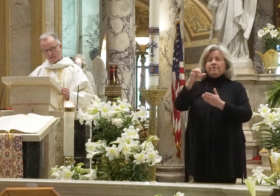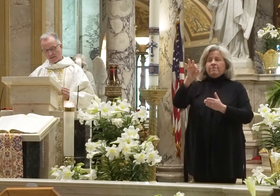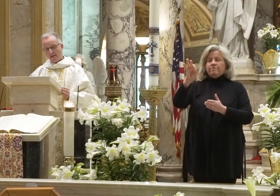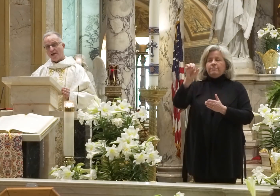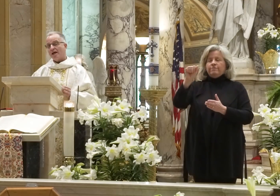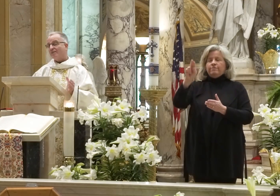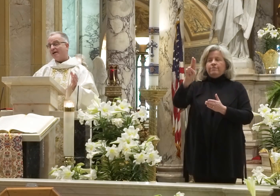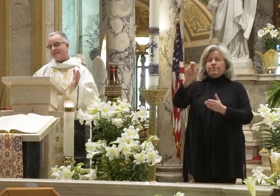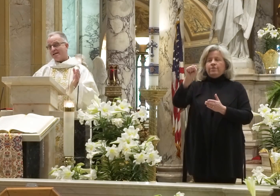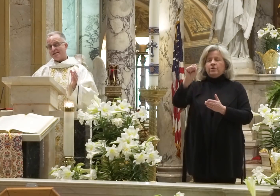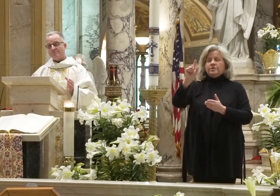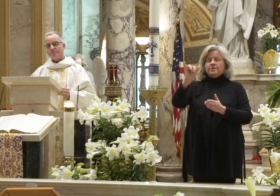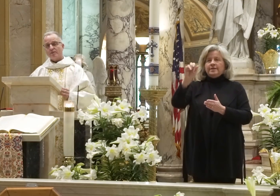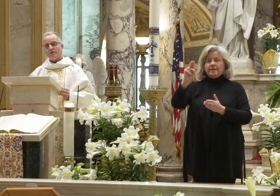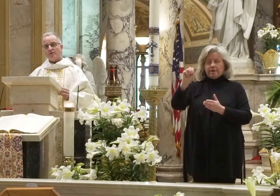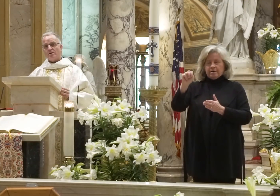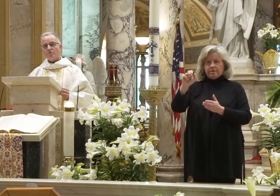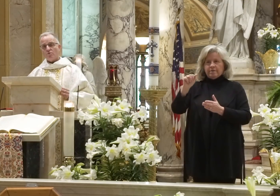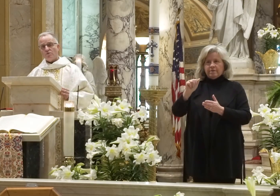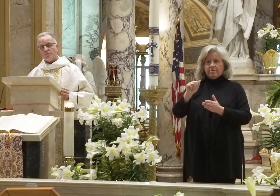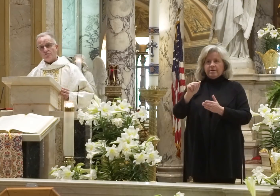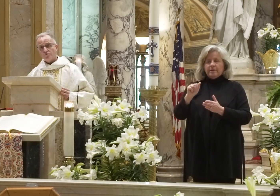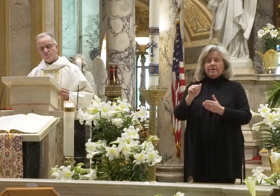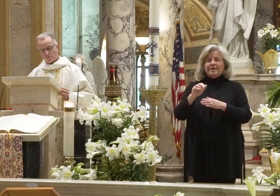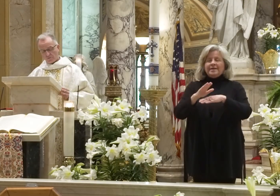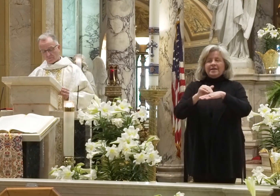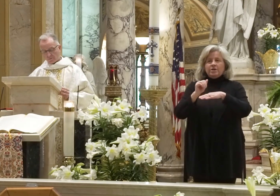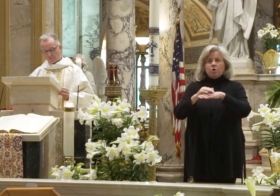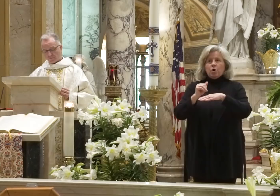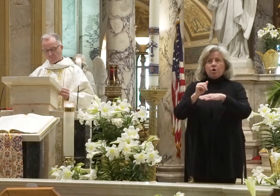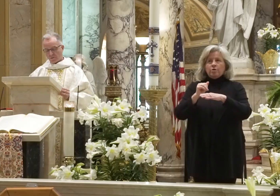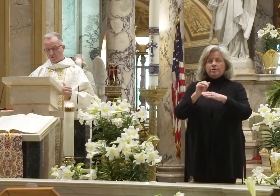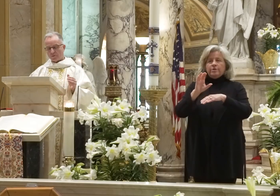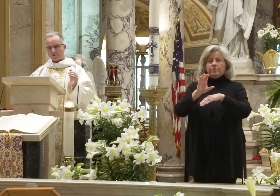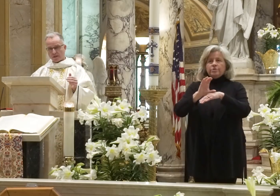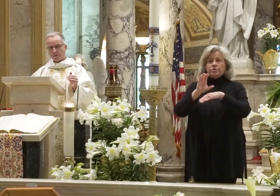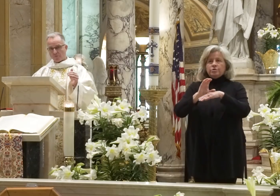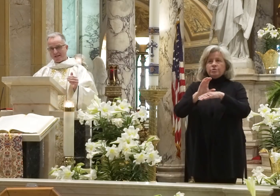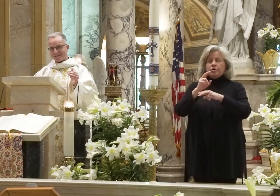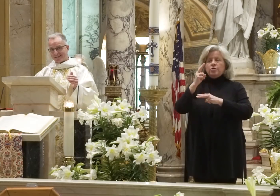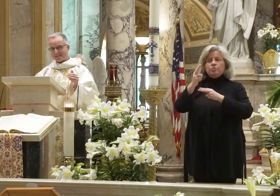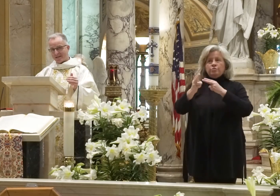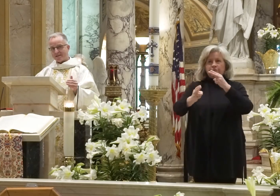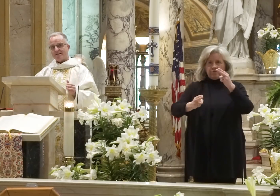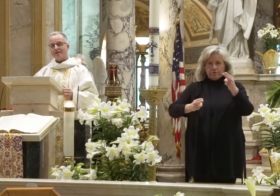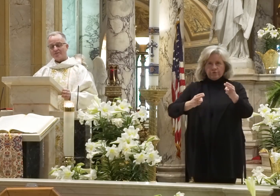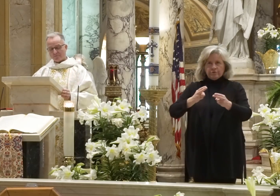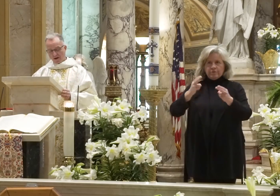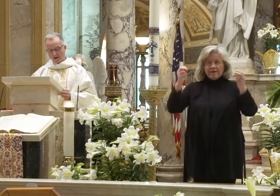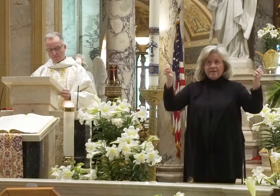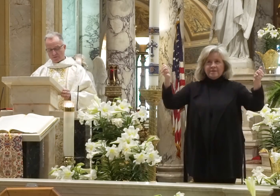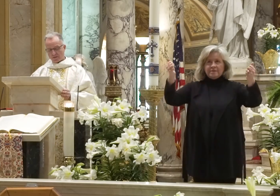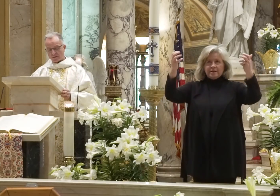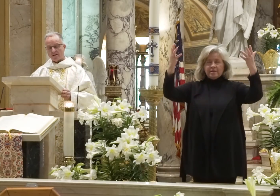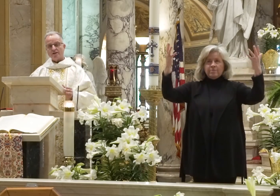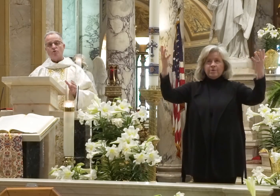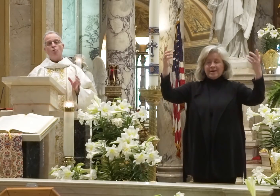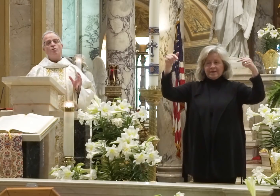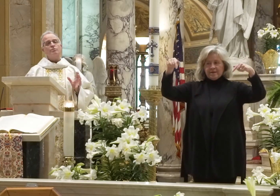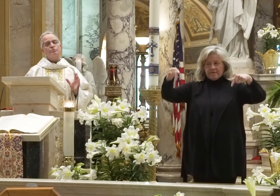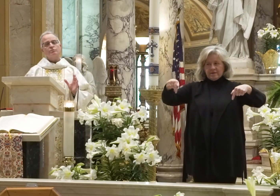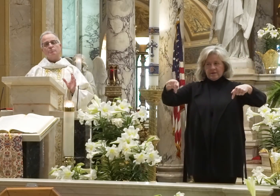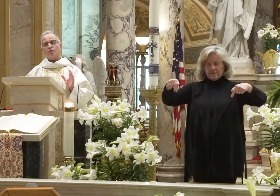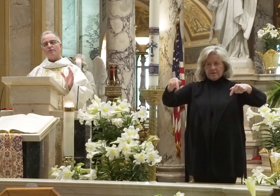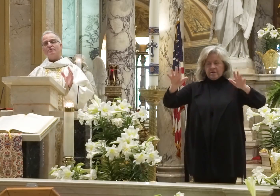2000. And on that day, he called the Church Universal to celebrate this Sunday as Divine Mercy Sunday